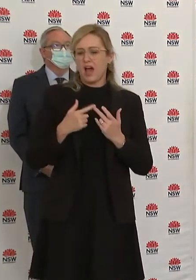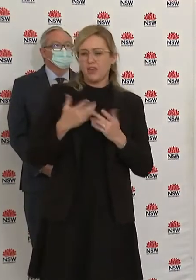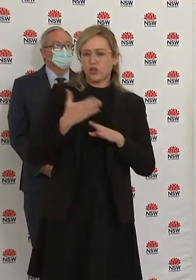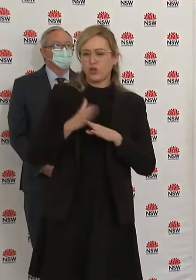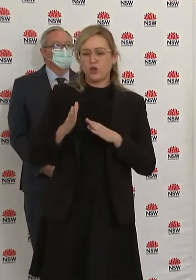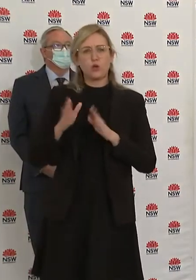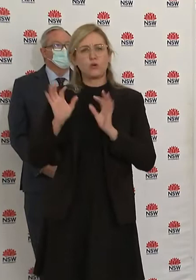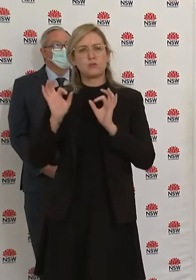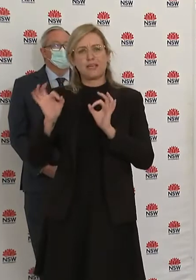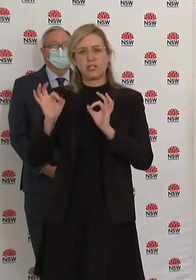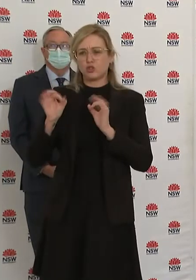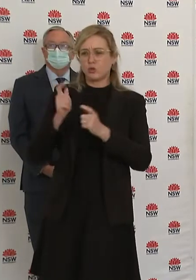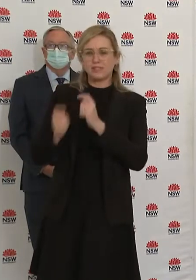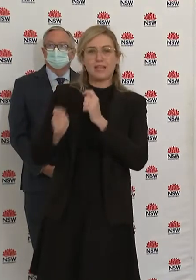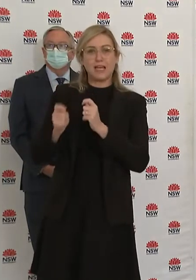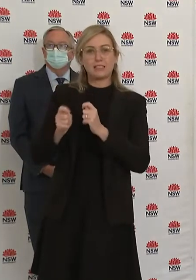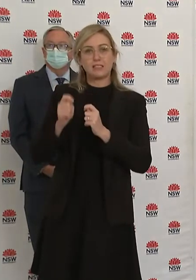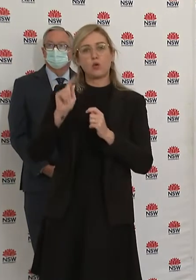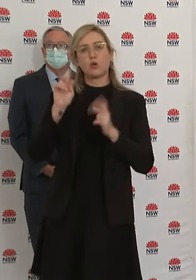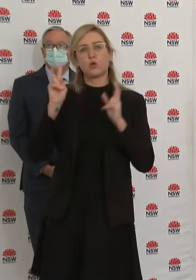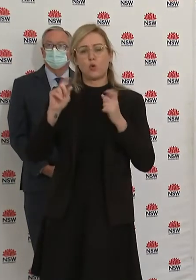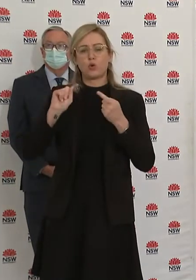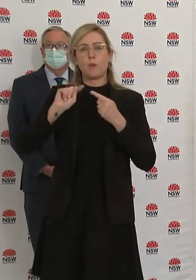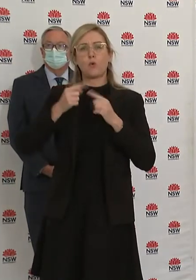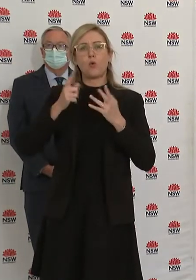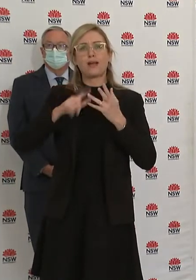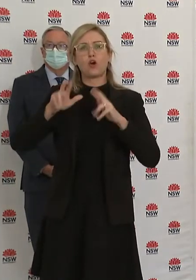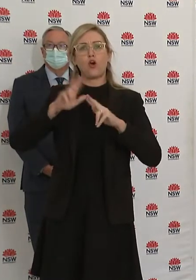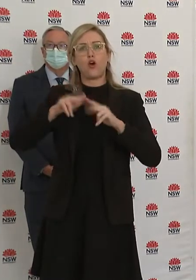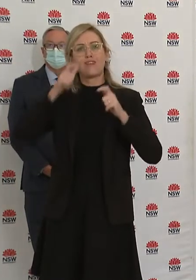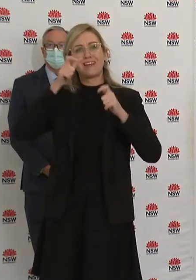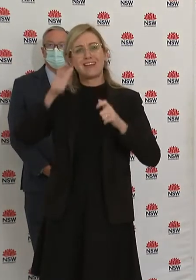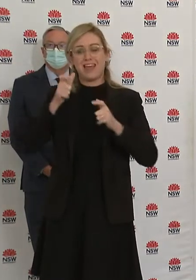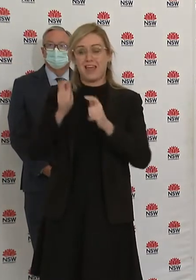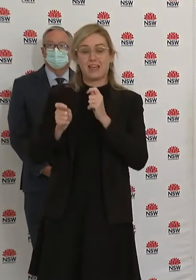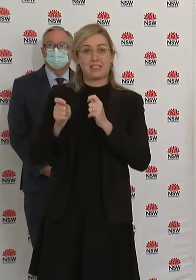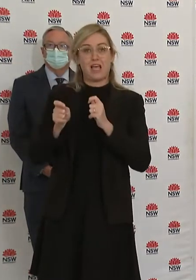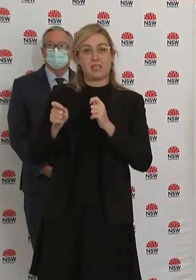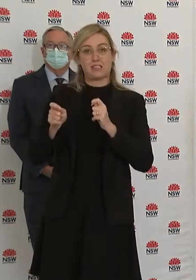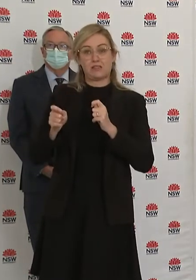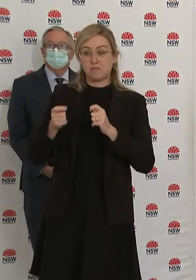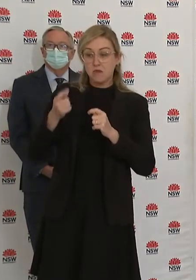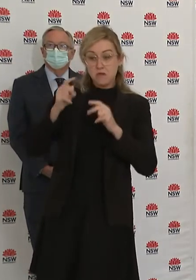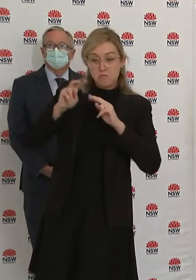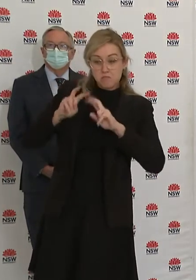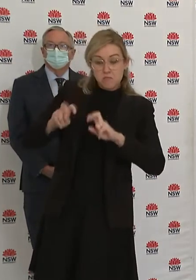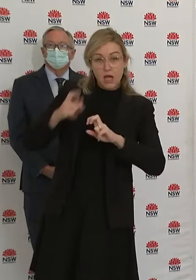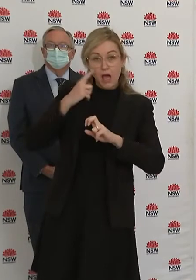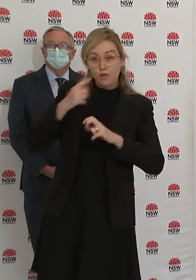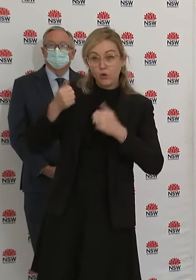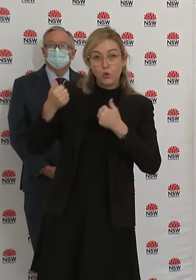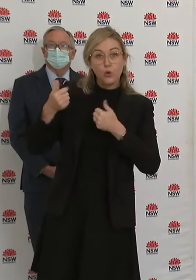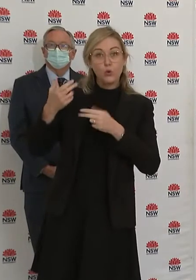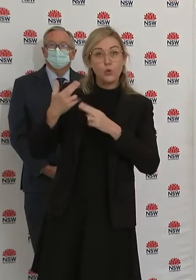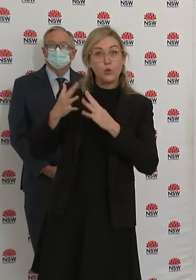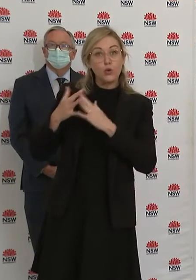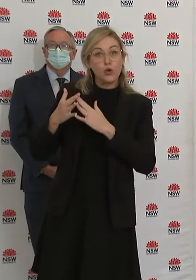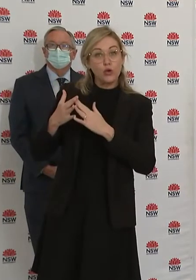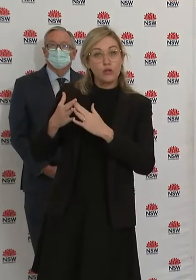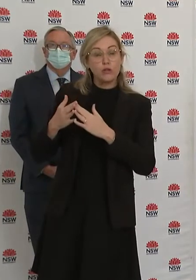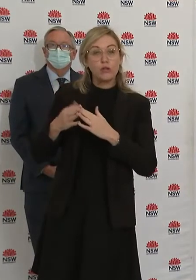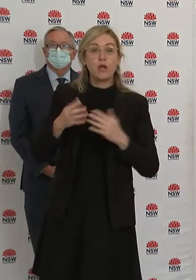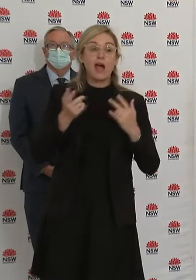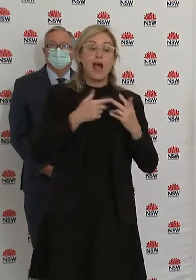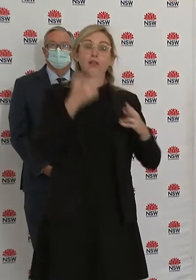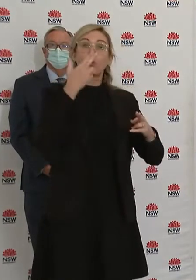care tests perform really well, and so working with industry to look at how that can be put in place. We've also got rapid testing capability that we're